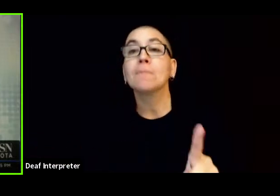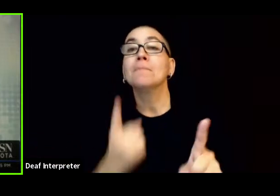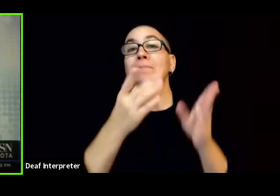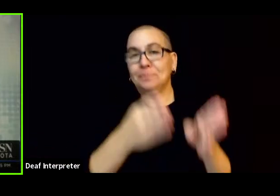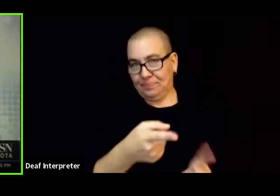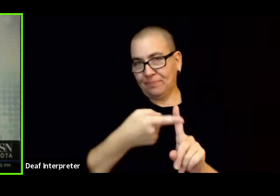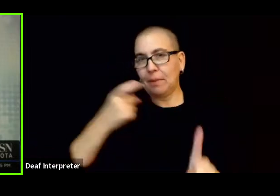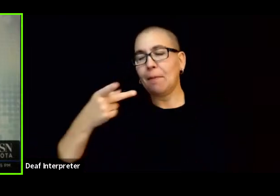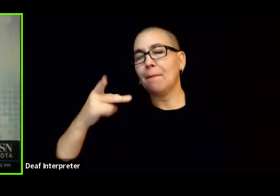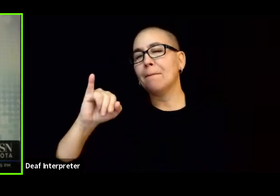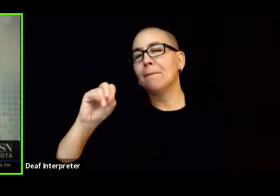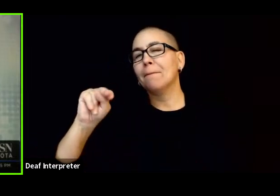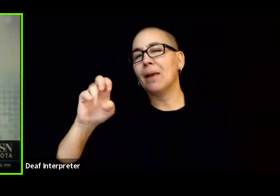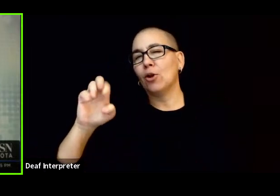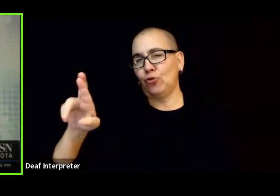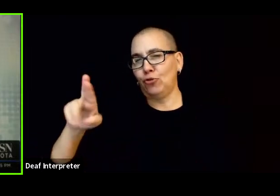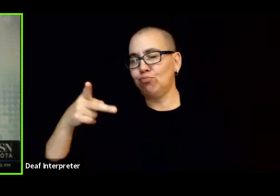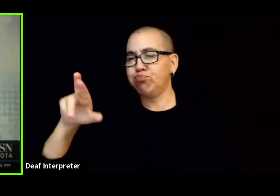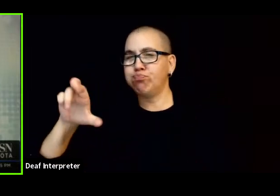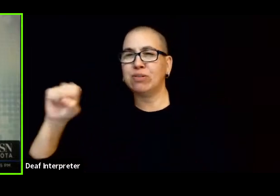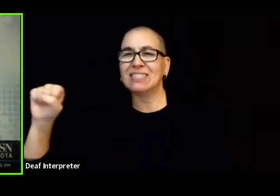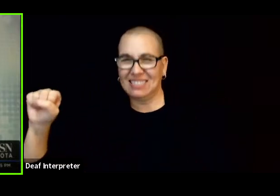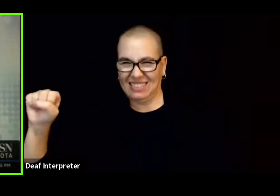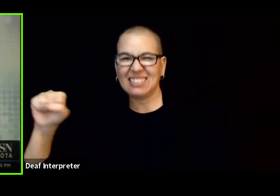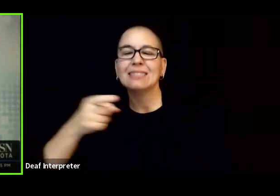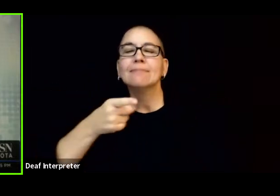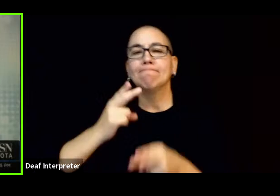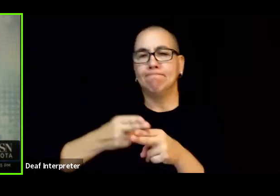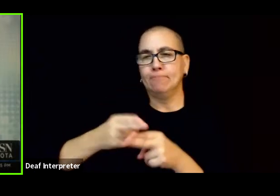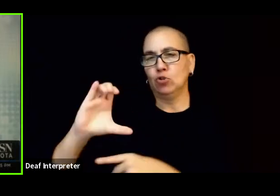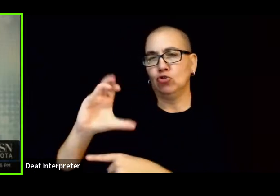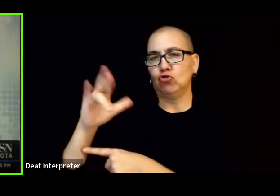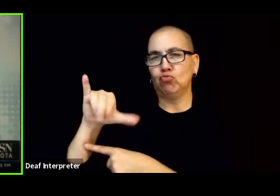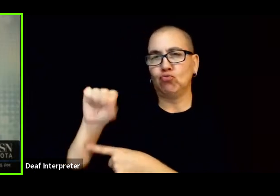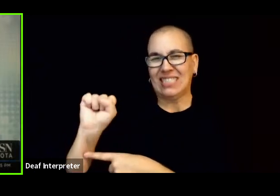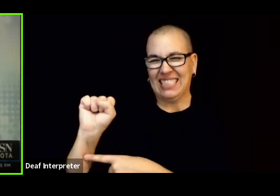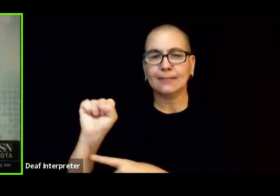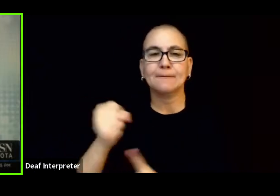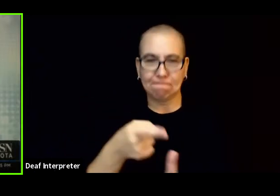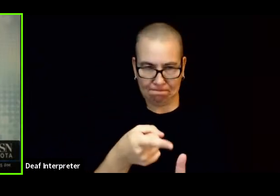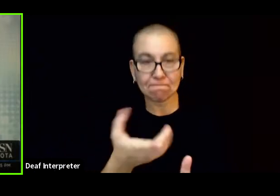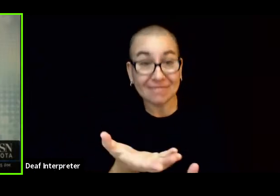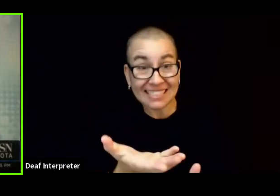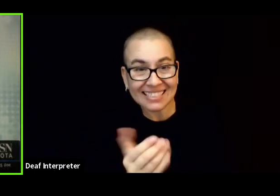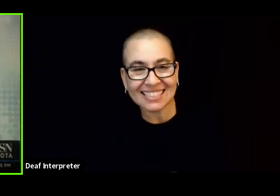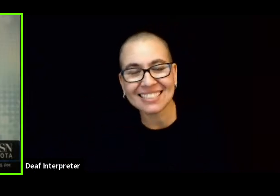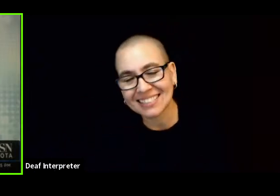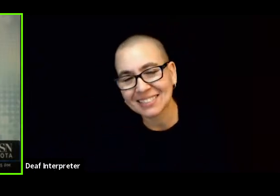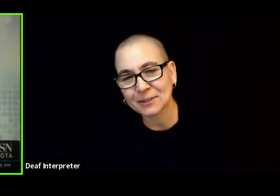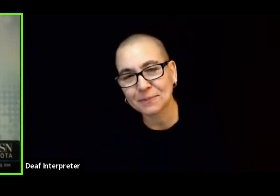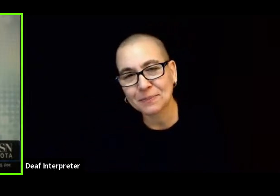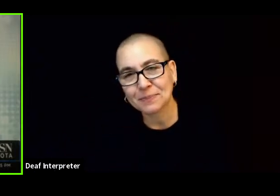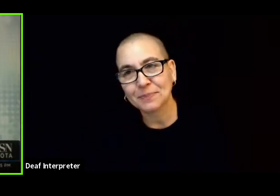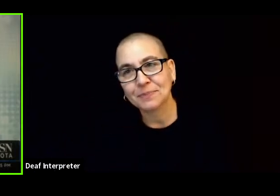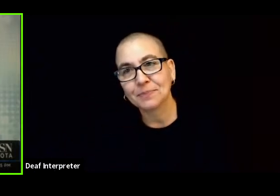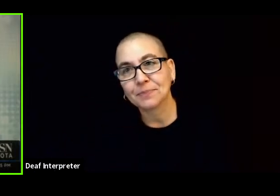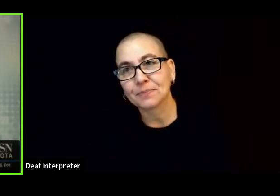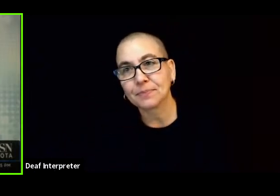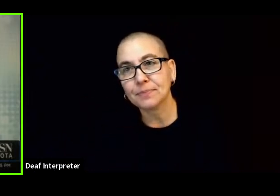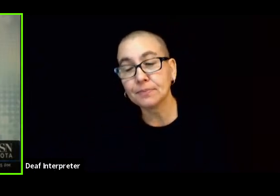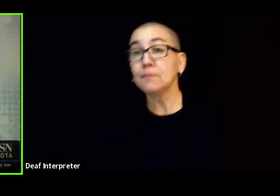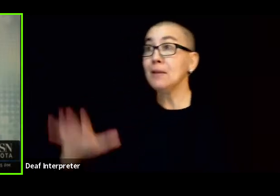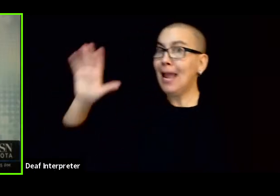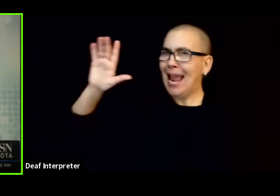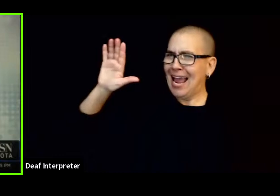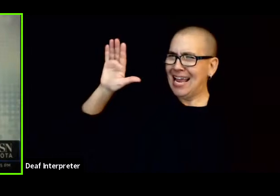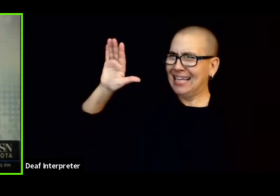live. Hi, I just wanted to follow up on the restrictions or dialbacks with the rate of cases and hospitalizations and